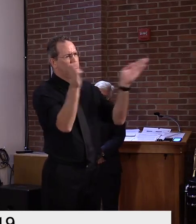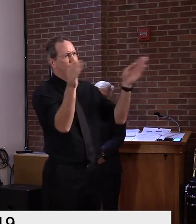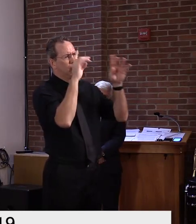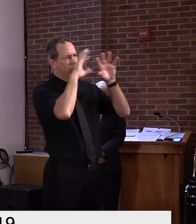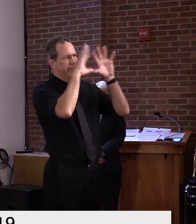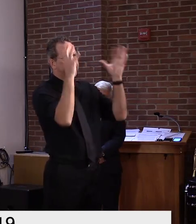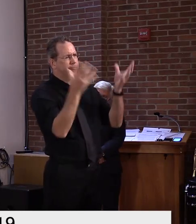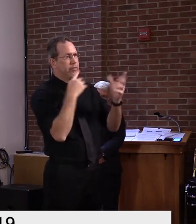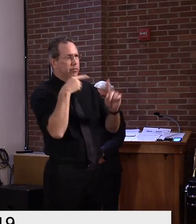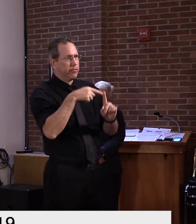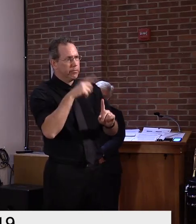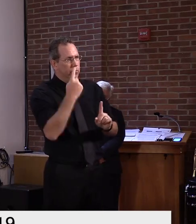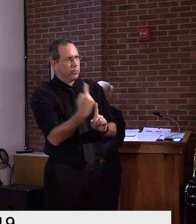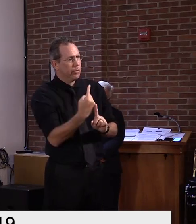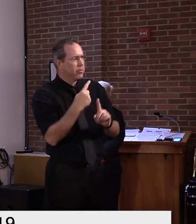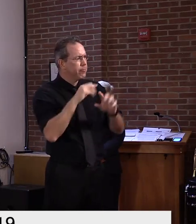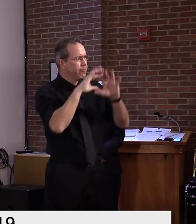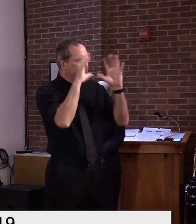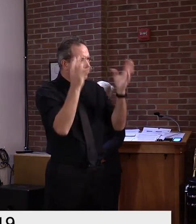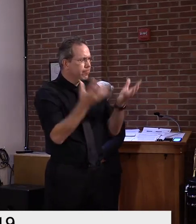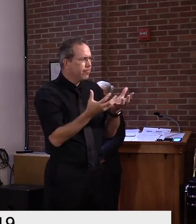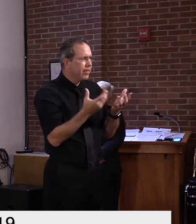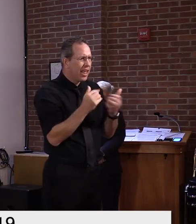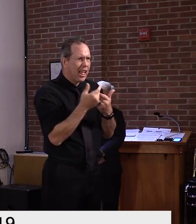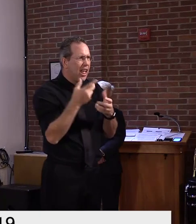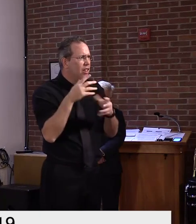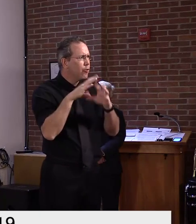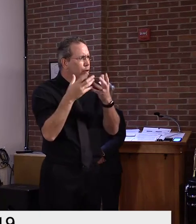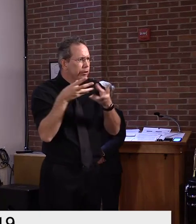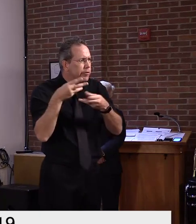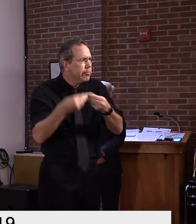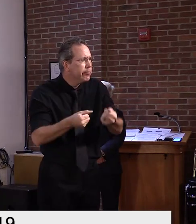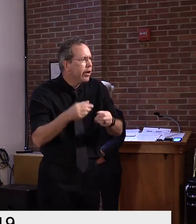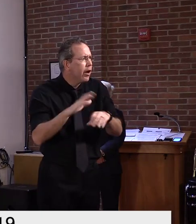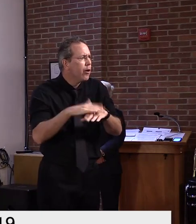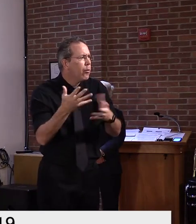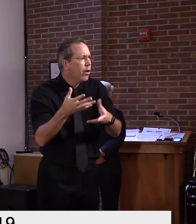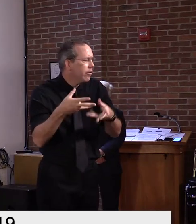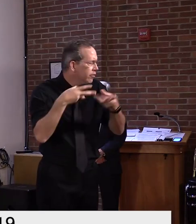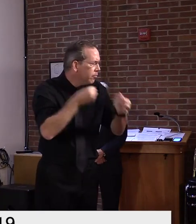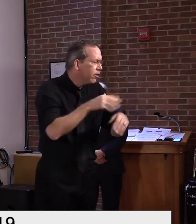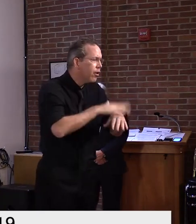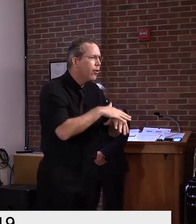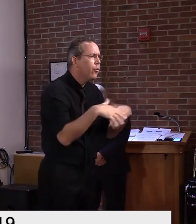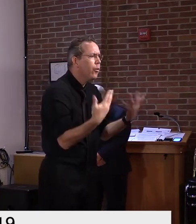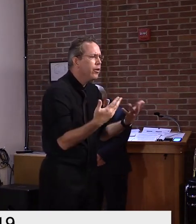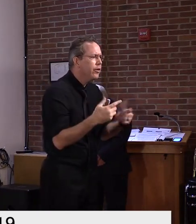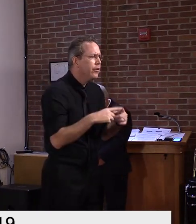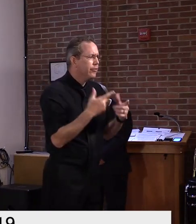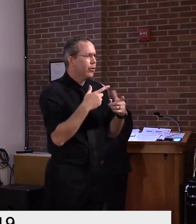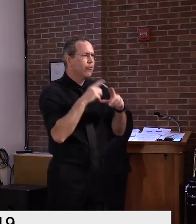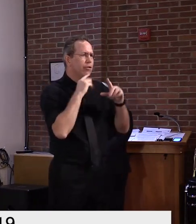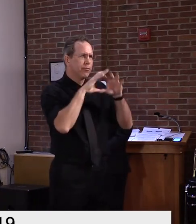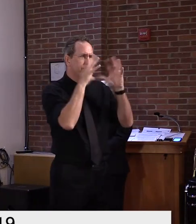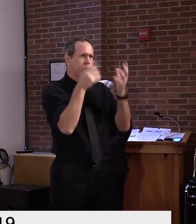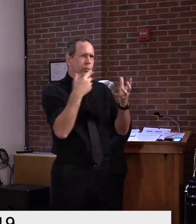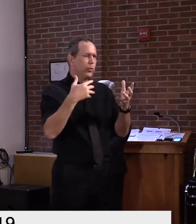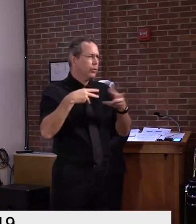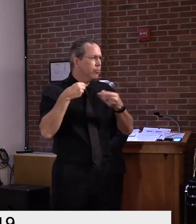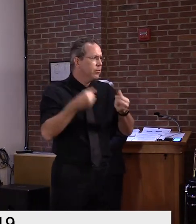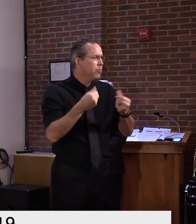investment in prevention and public health that some nations appear to be doing a lot better in than the United States